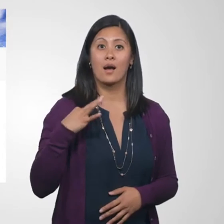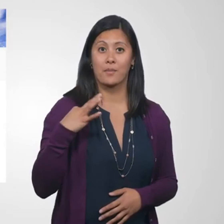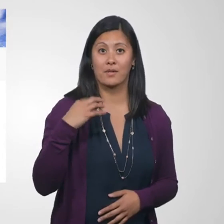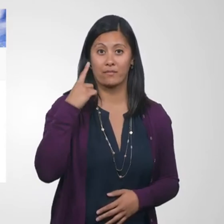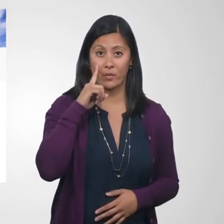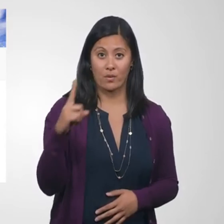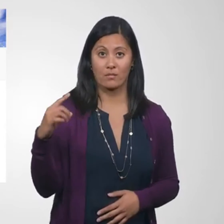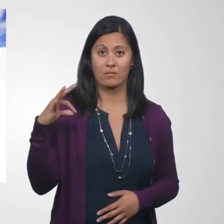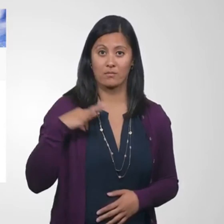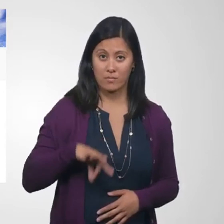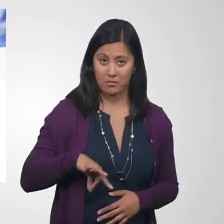apply for the benefit,